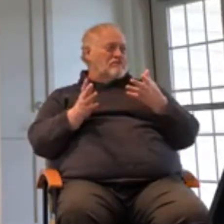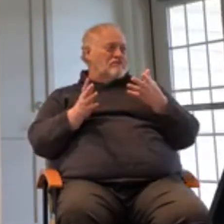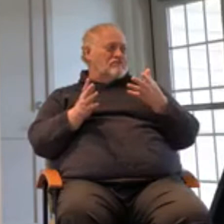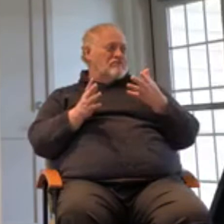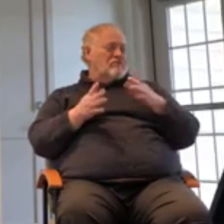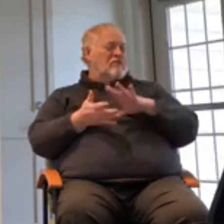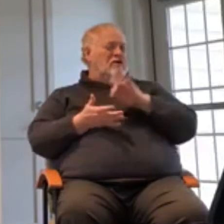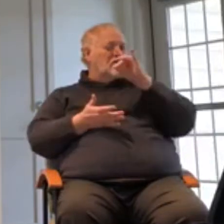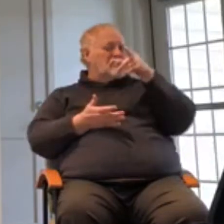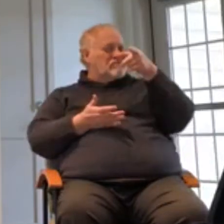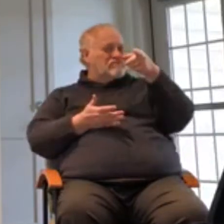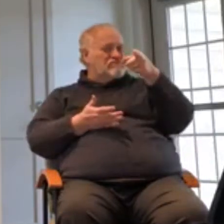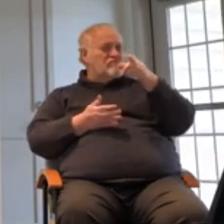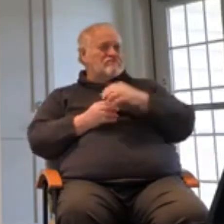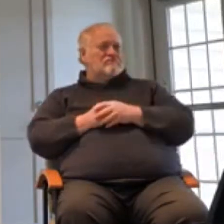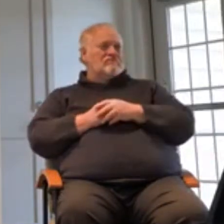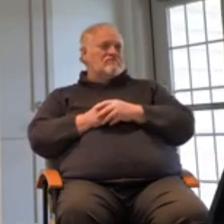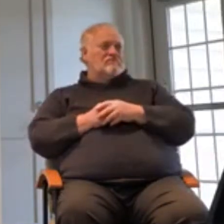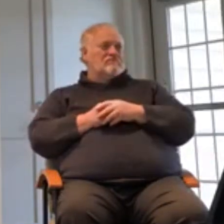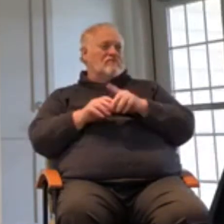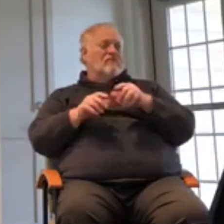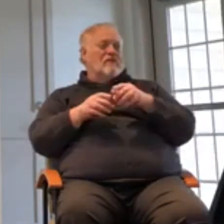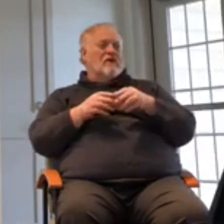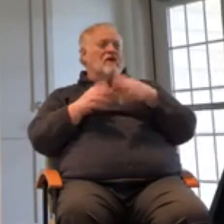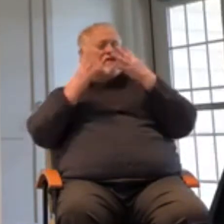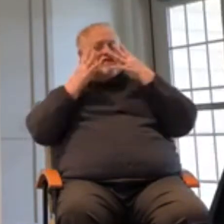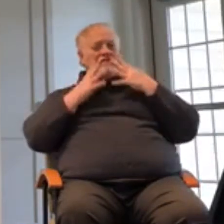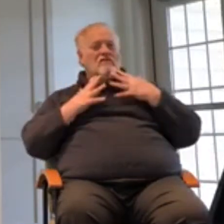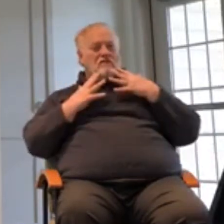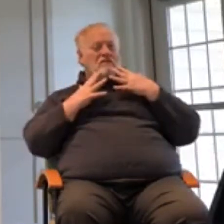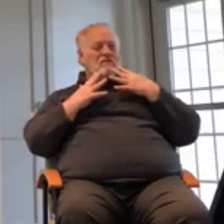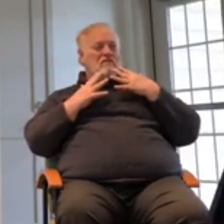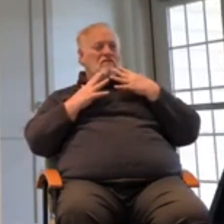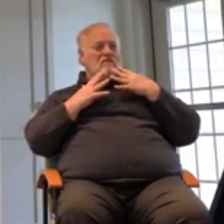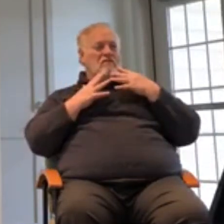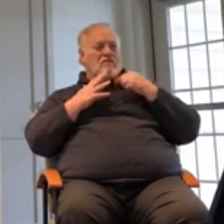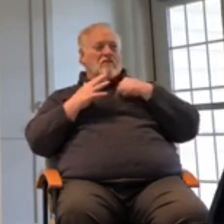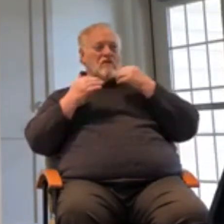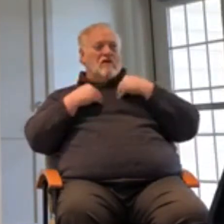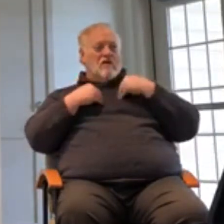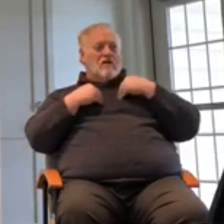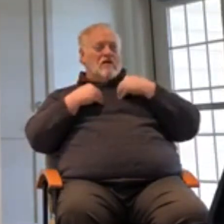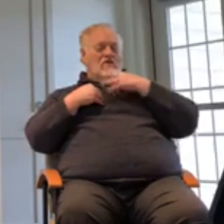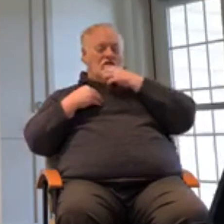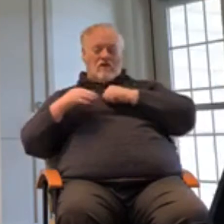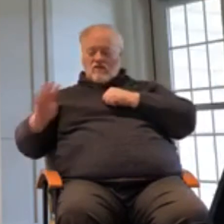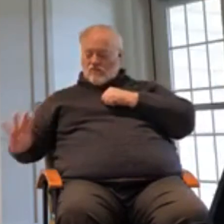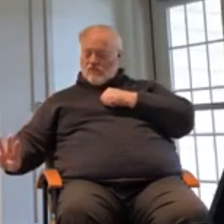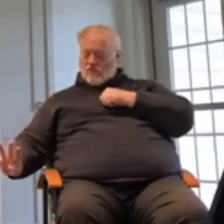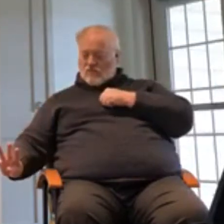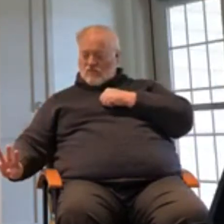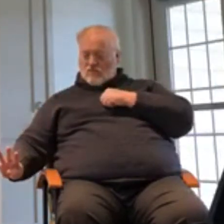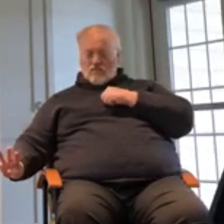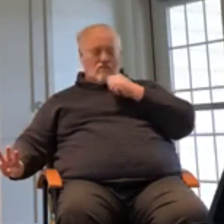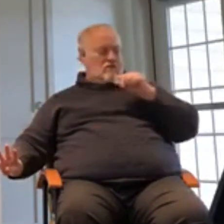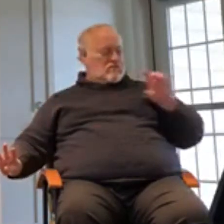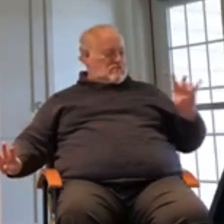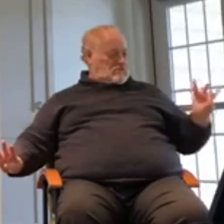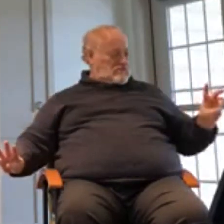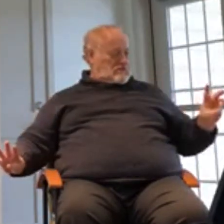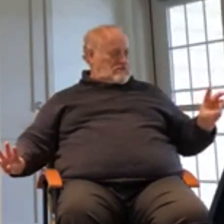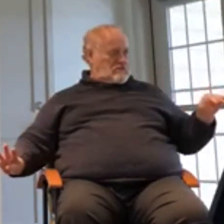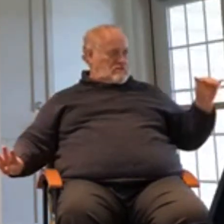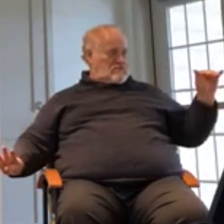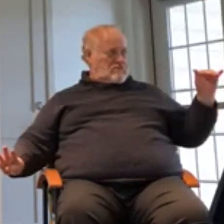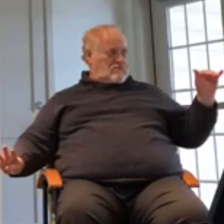just spiritually. You know, it's pretty sad that I have a 4-year-old and I have a 7-year-old. That's